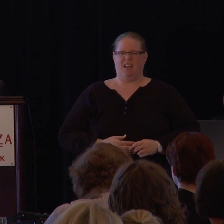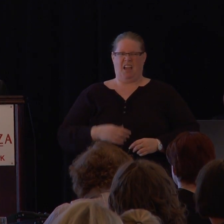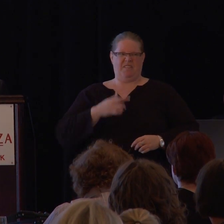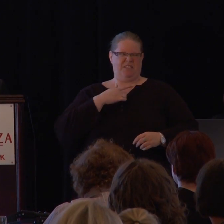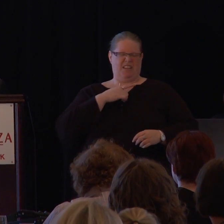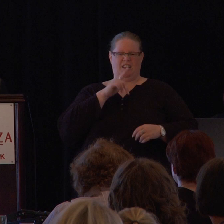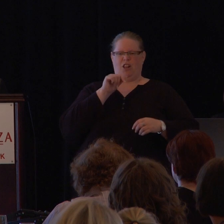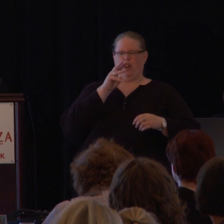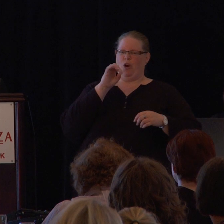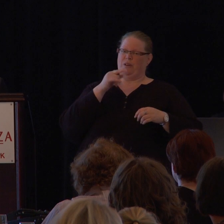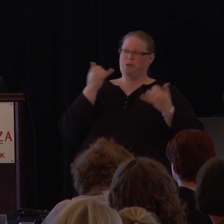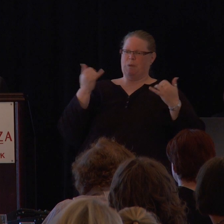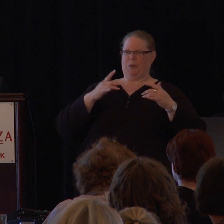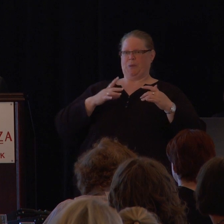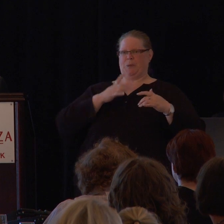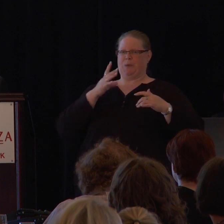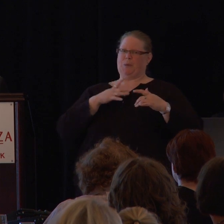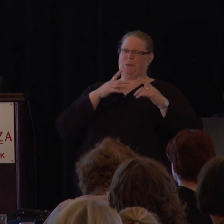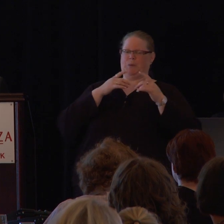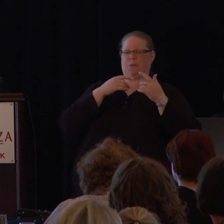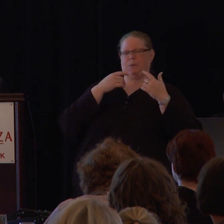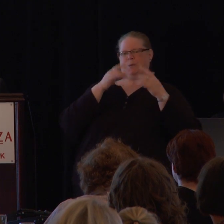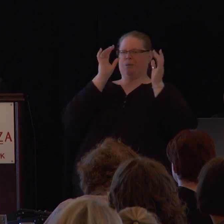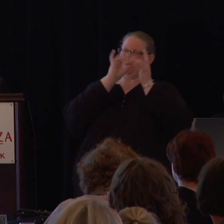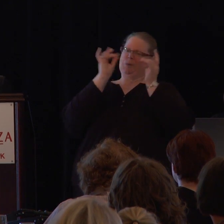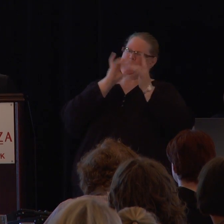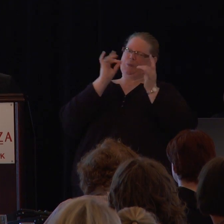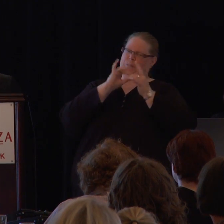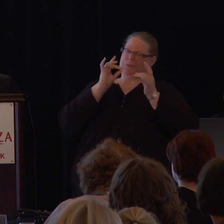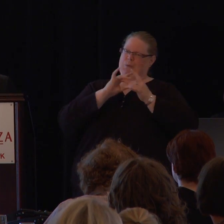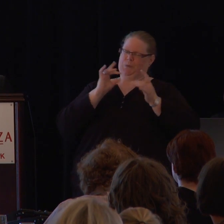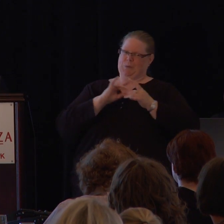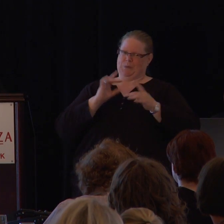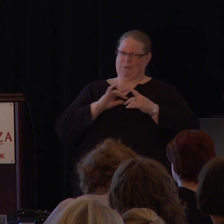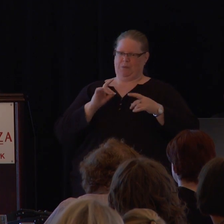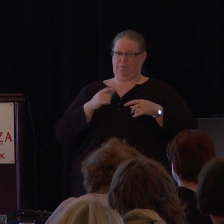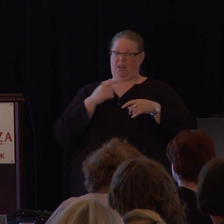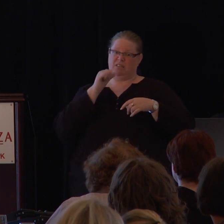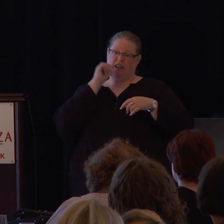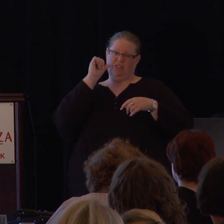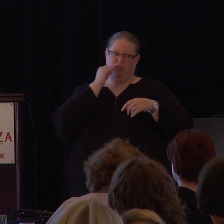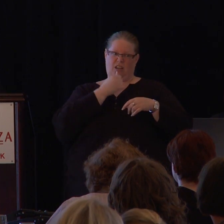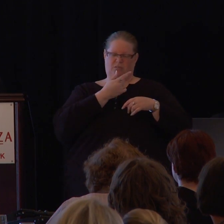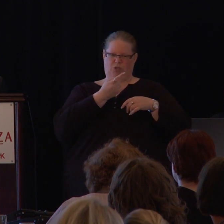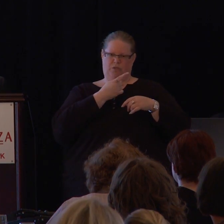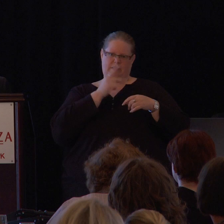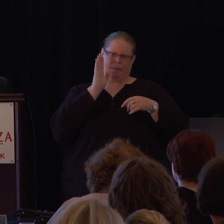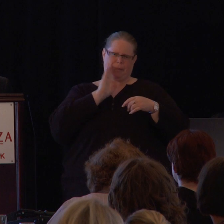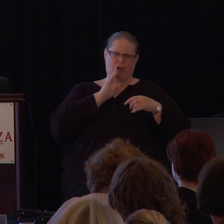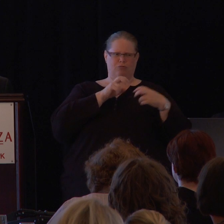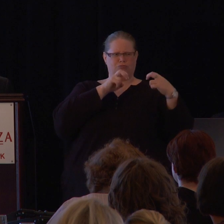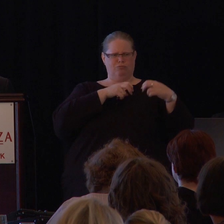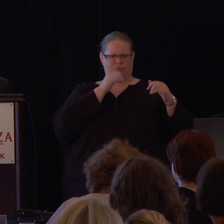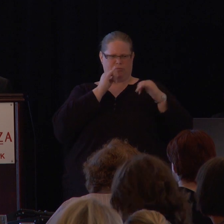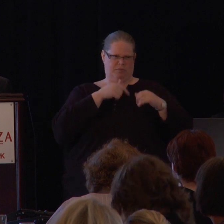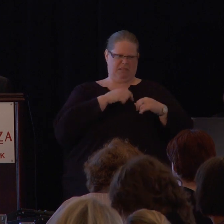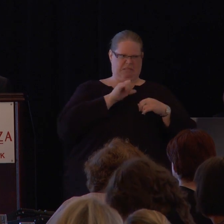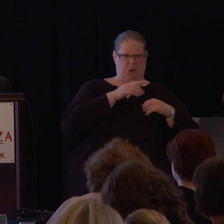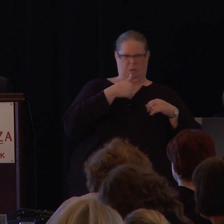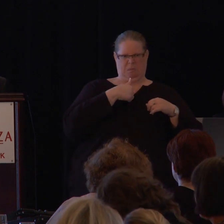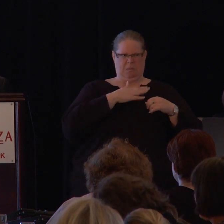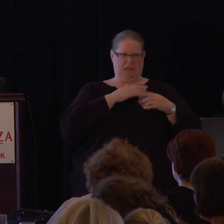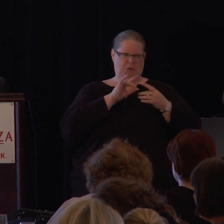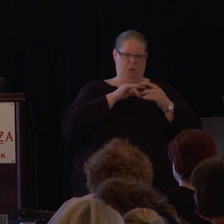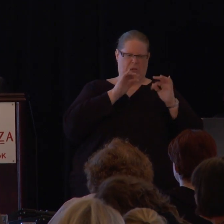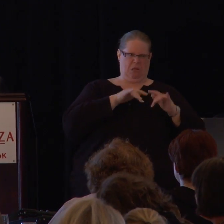said, but I kind of headed this off when we went for a beer last night. It seemed to work. He gave the official rather than the unofficial version.